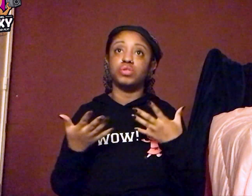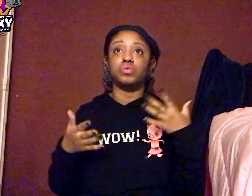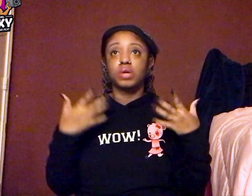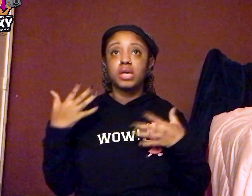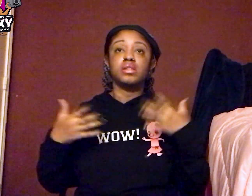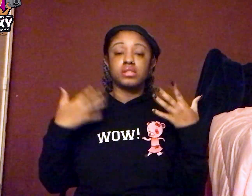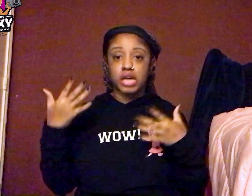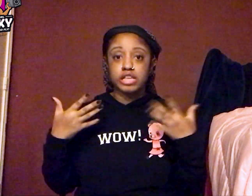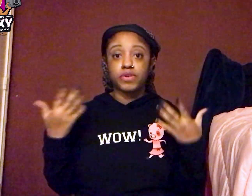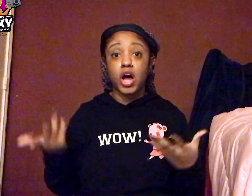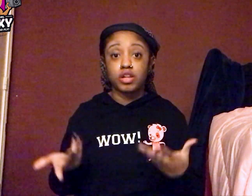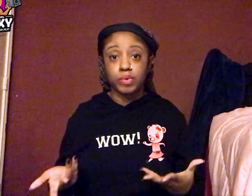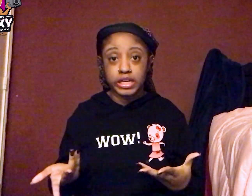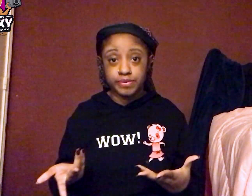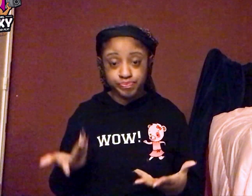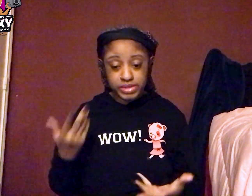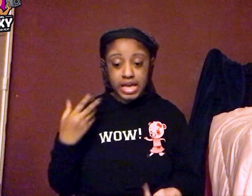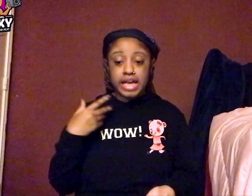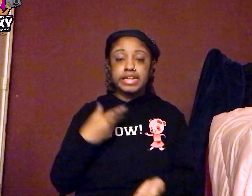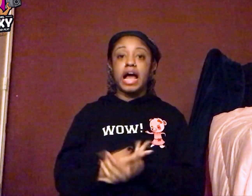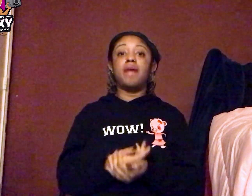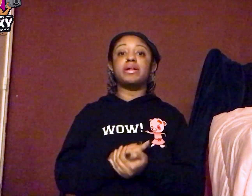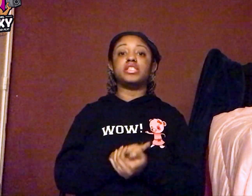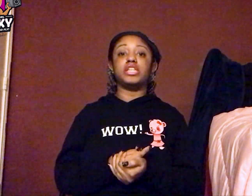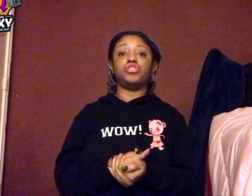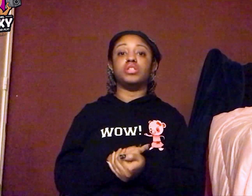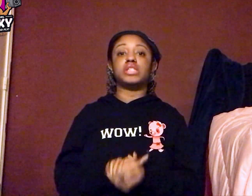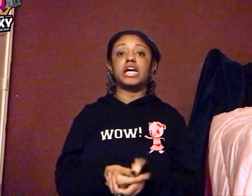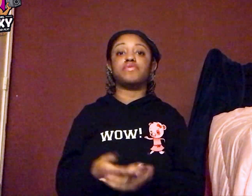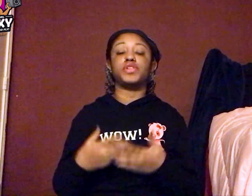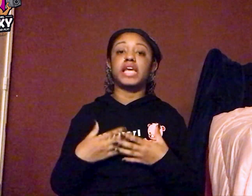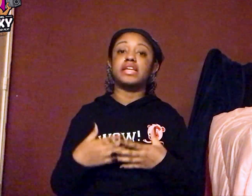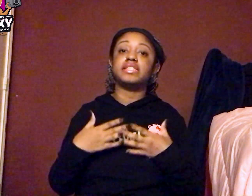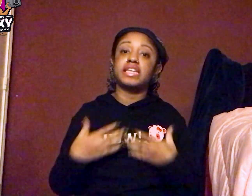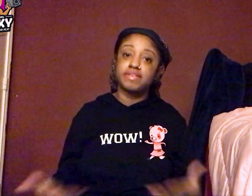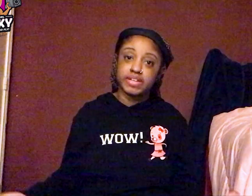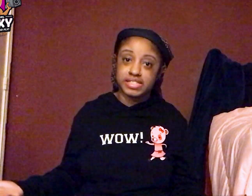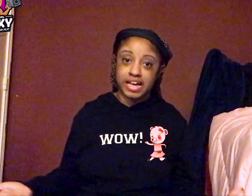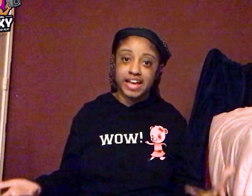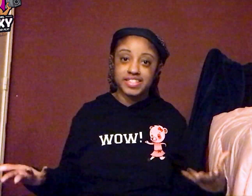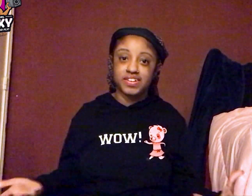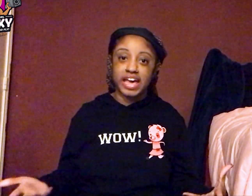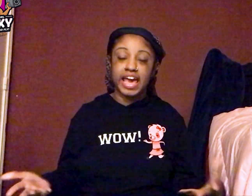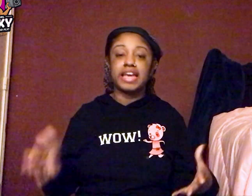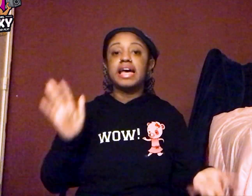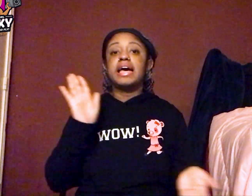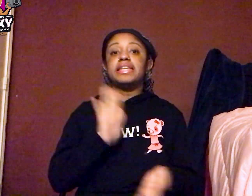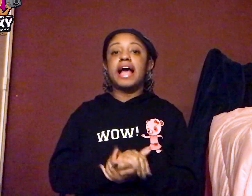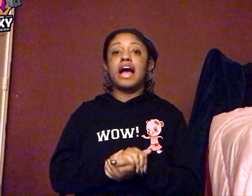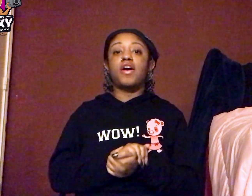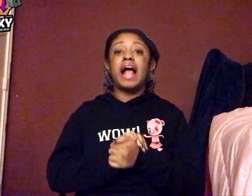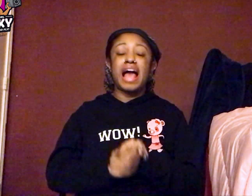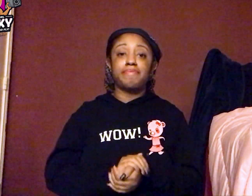you the signs for Halloween. Now, I'm about to teach you the signs for Thanksgiving signs, okay? Now,